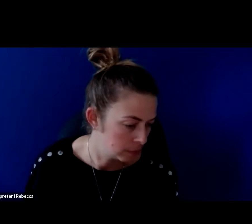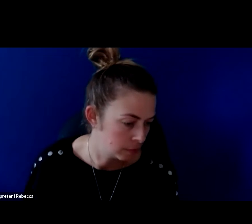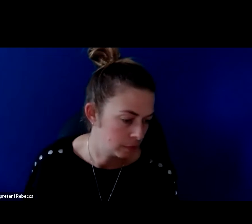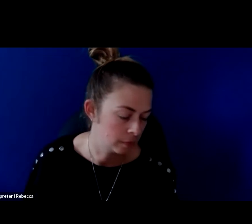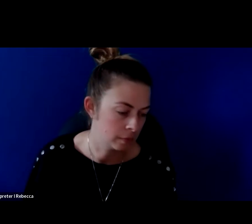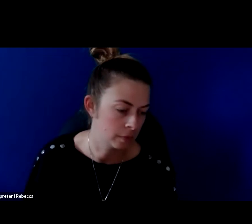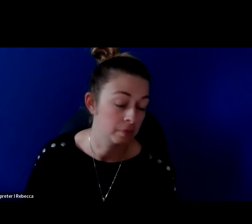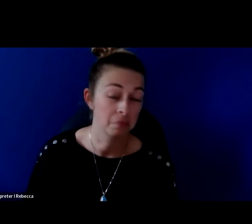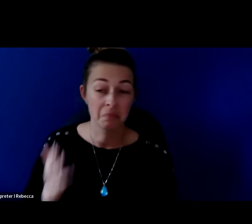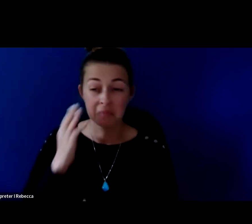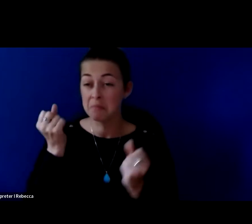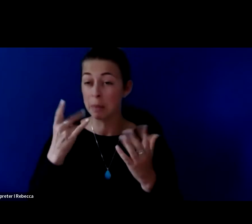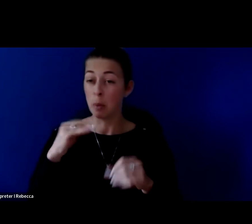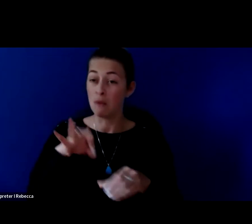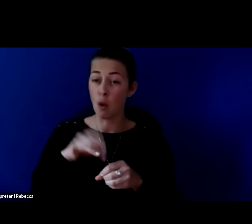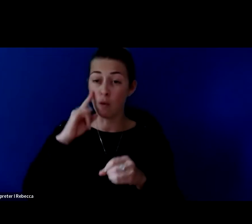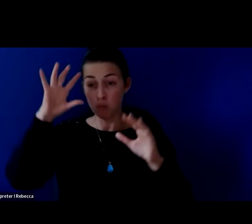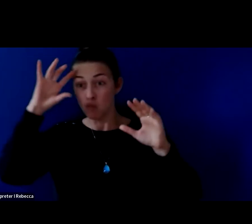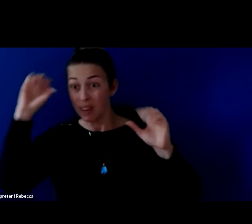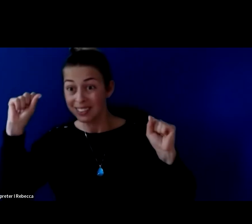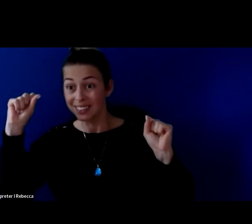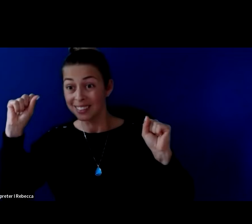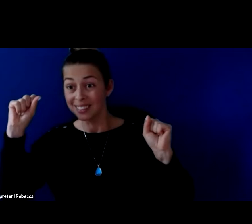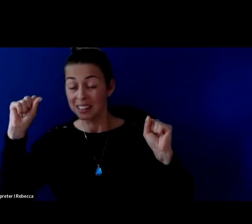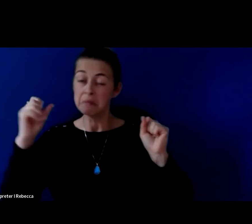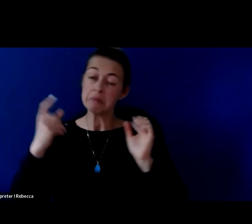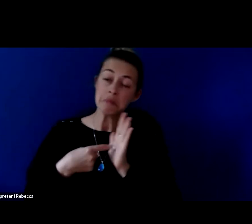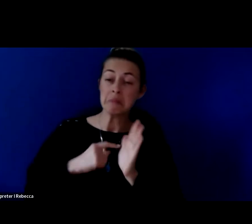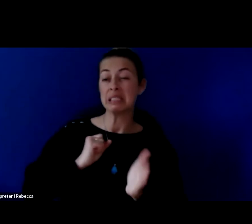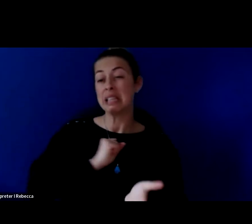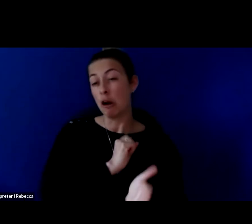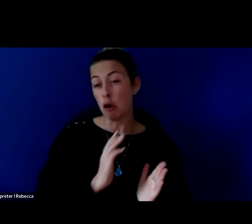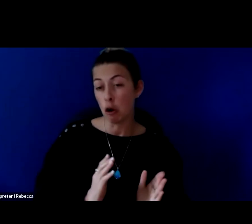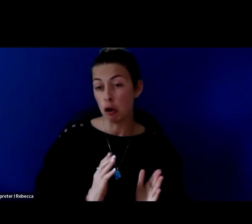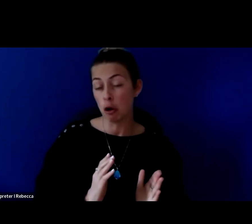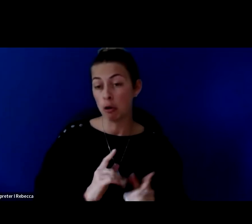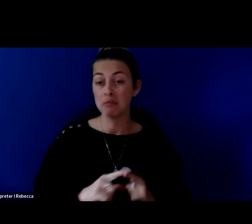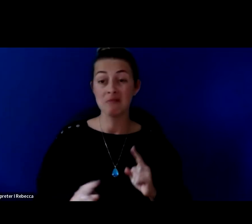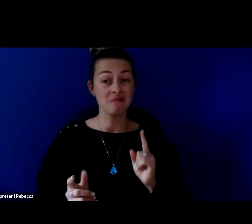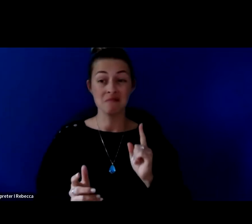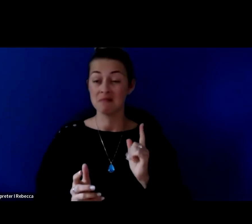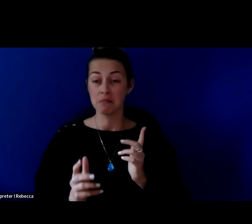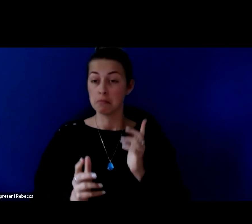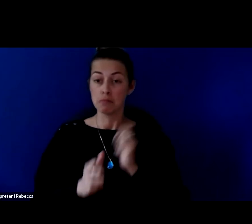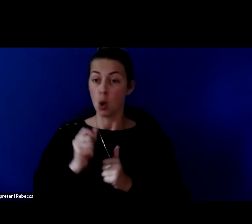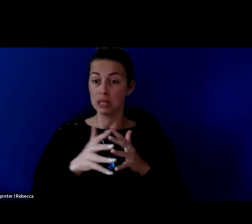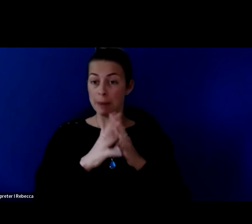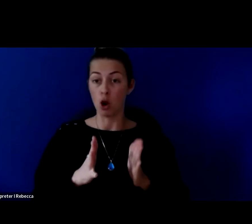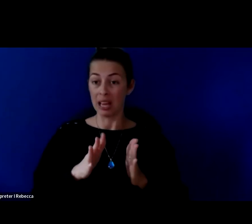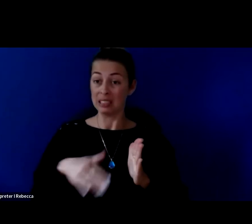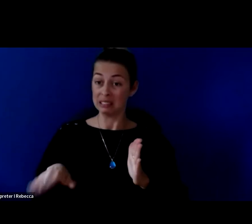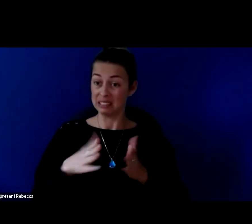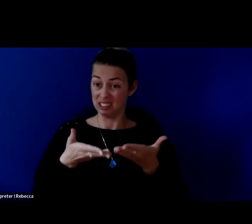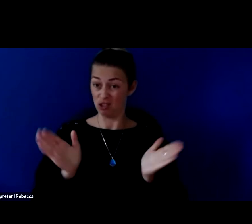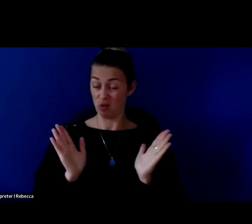But I think for most of American people, our attention our knowledge is purely focused